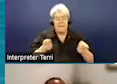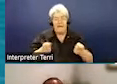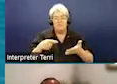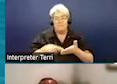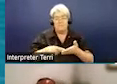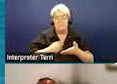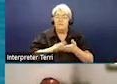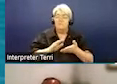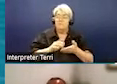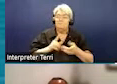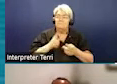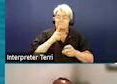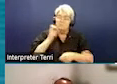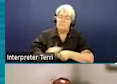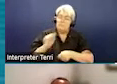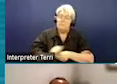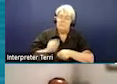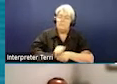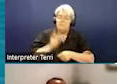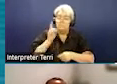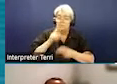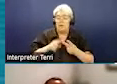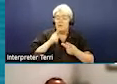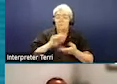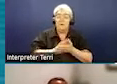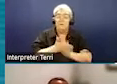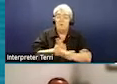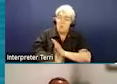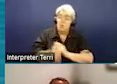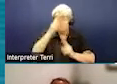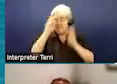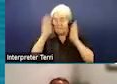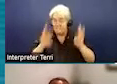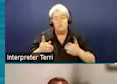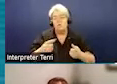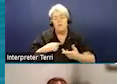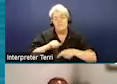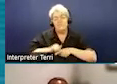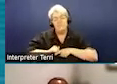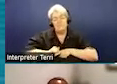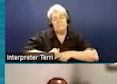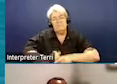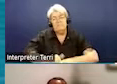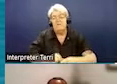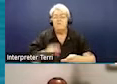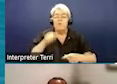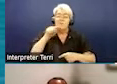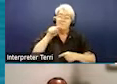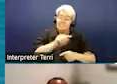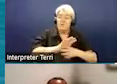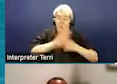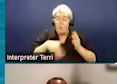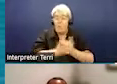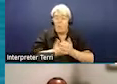it requires significant practice. So just briefly to just acknowledge the fact that this whole theme, the special edition, is going to be focusing